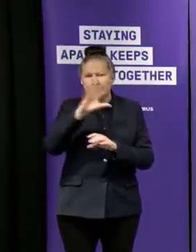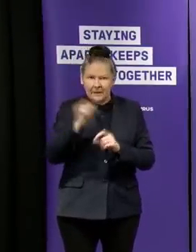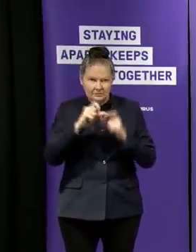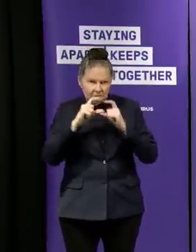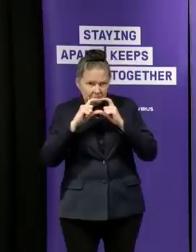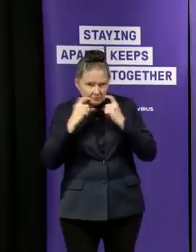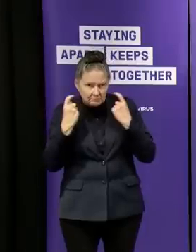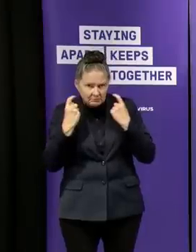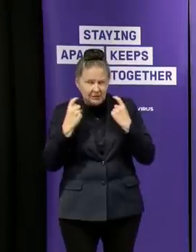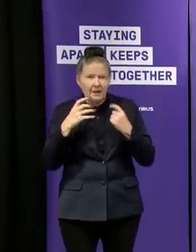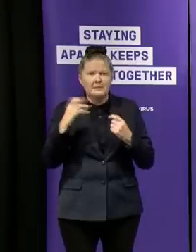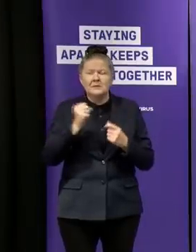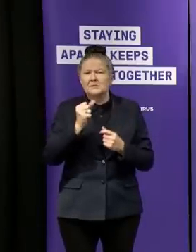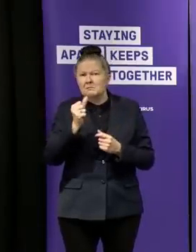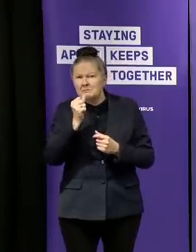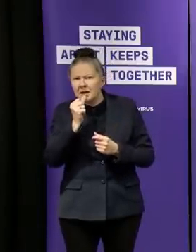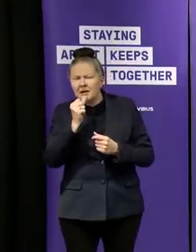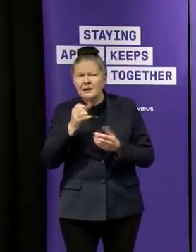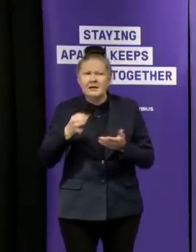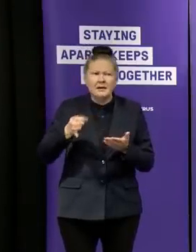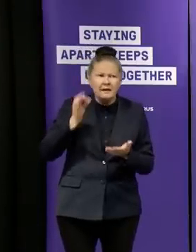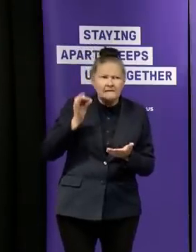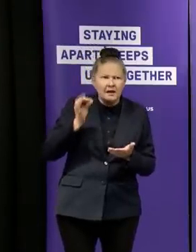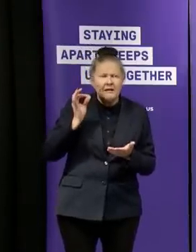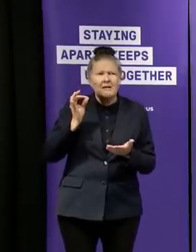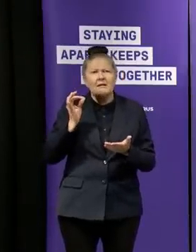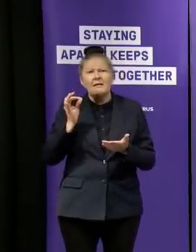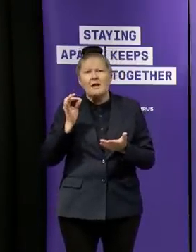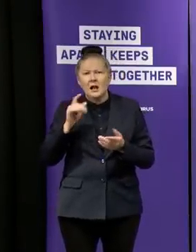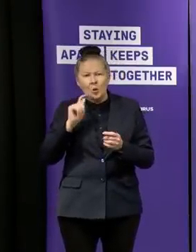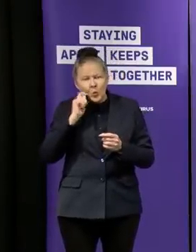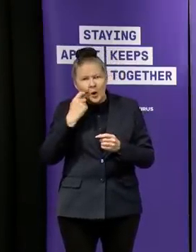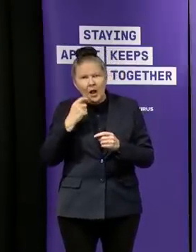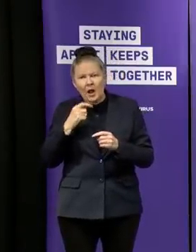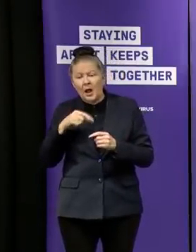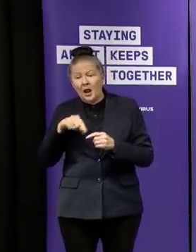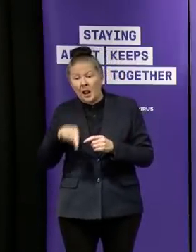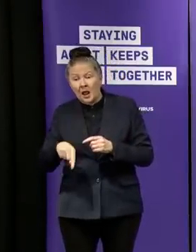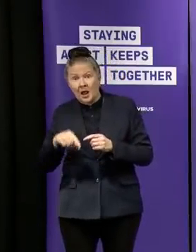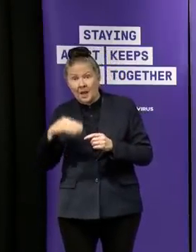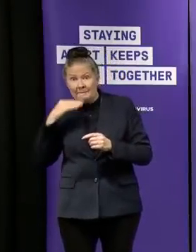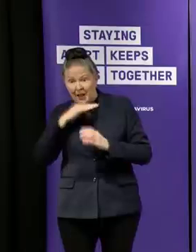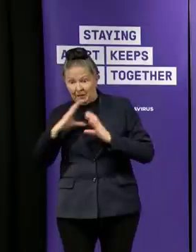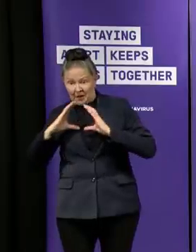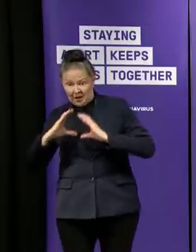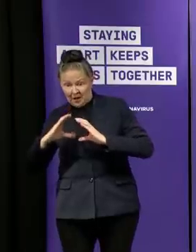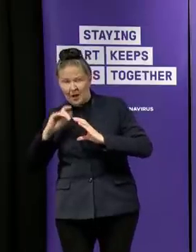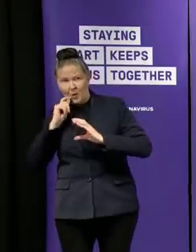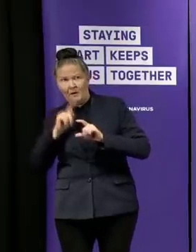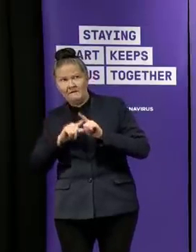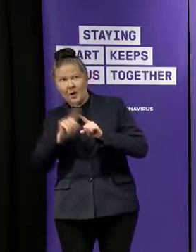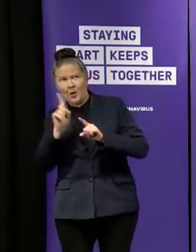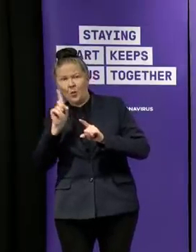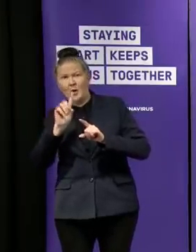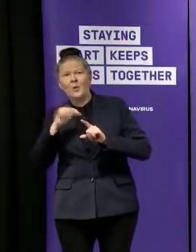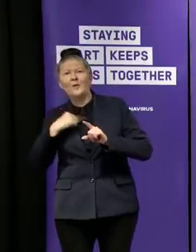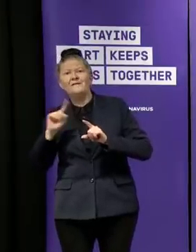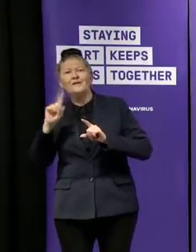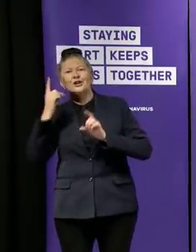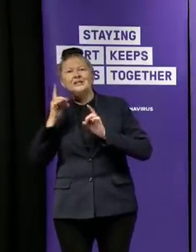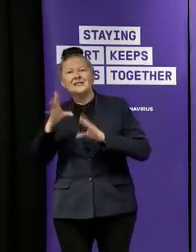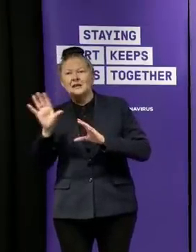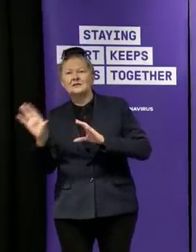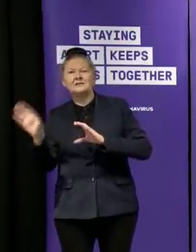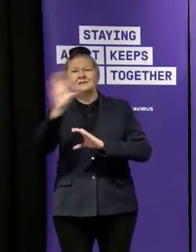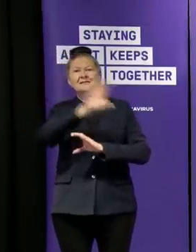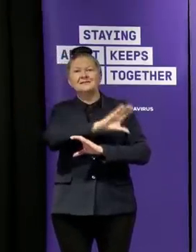bars, cafes, restaurants, it'll be very much, I think, akin to the first step that we took in regional Victoria, so it'll be 20, could be 50, might